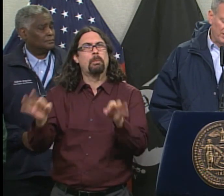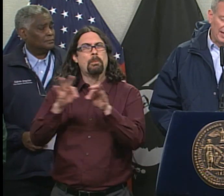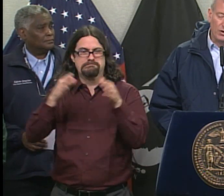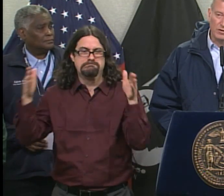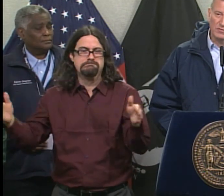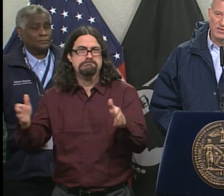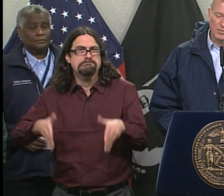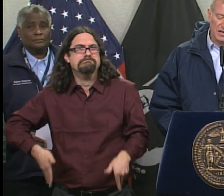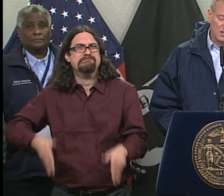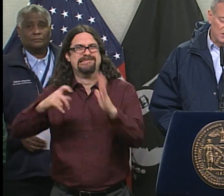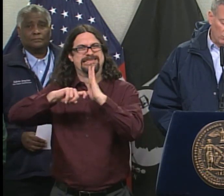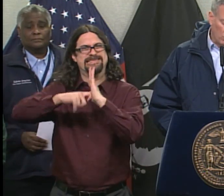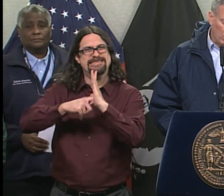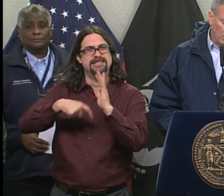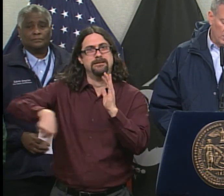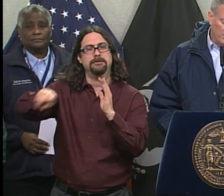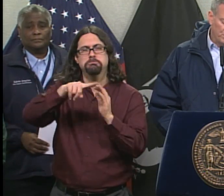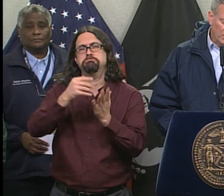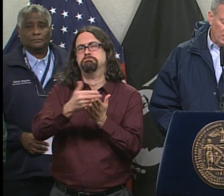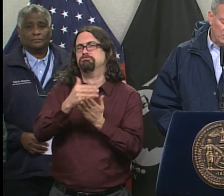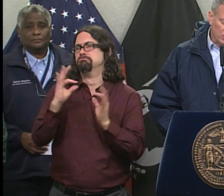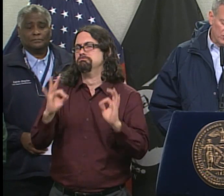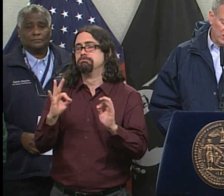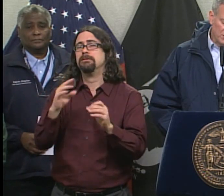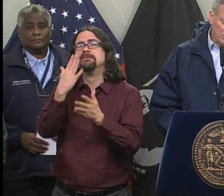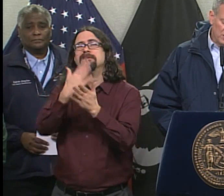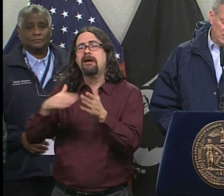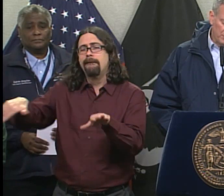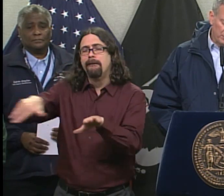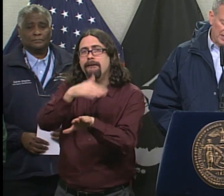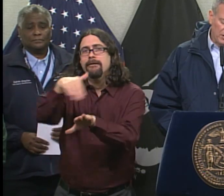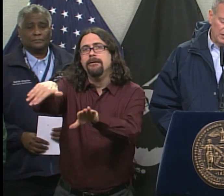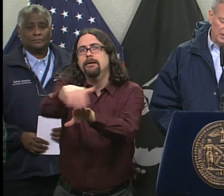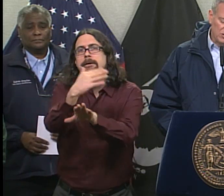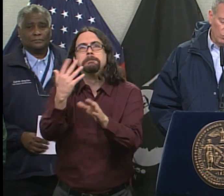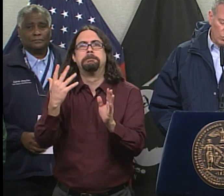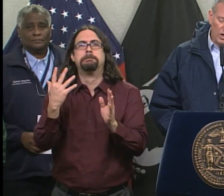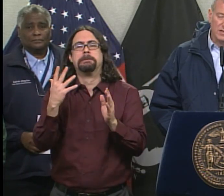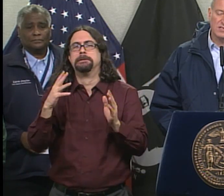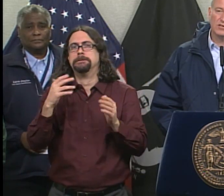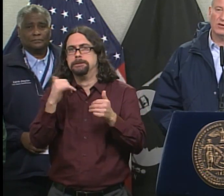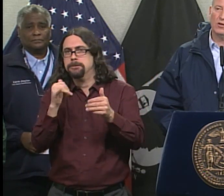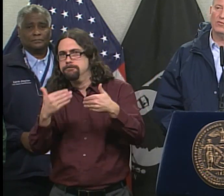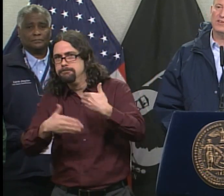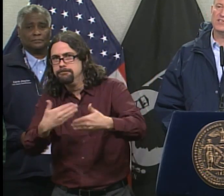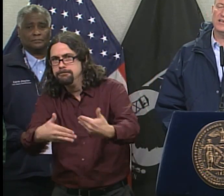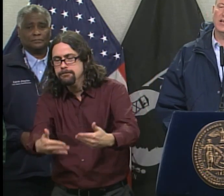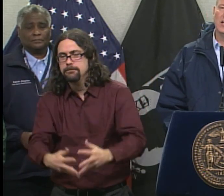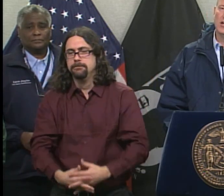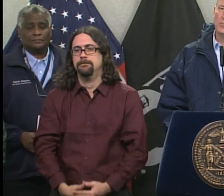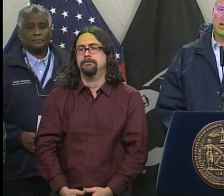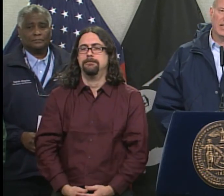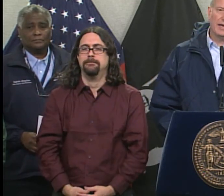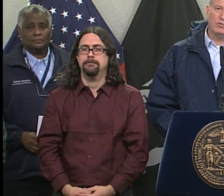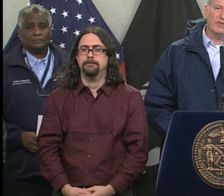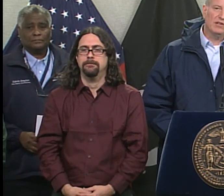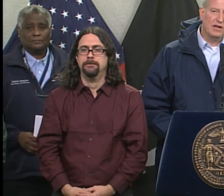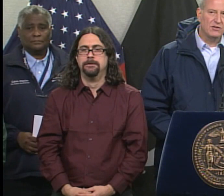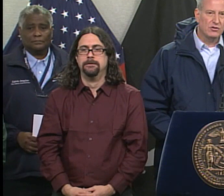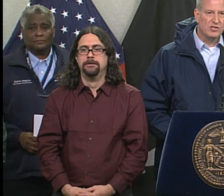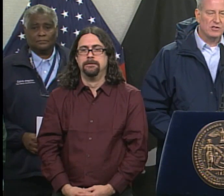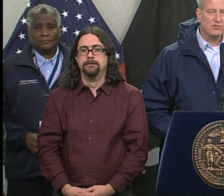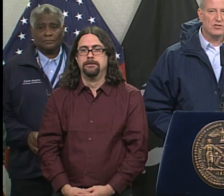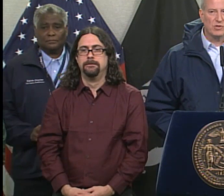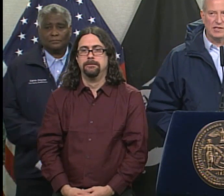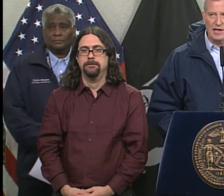been plowed, in some cases more. Tertiary streets have been plowed at least once all over the city. But again, we have a lot